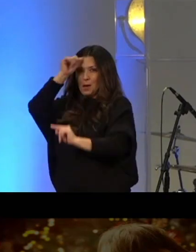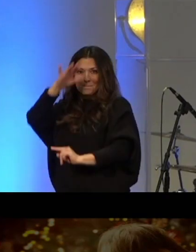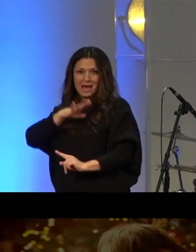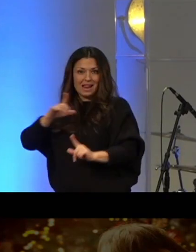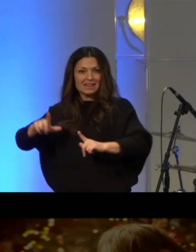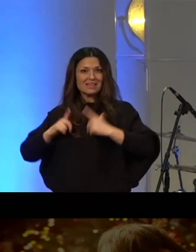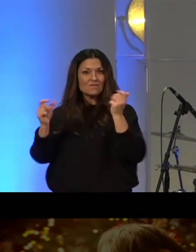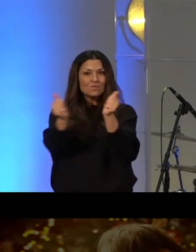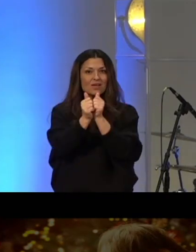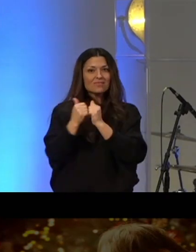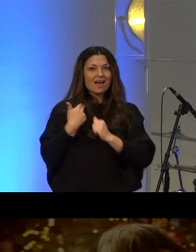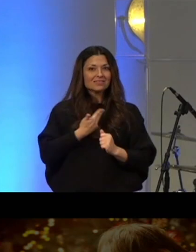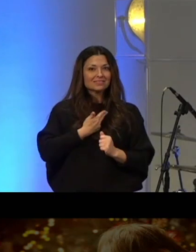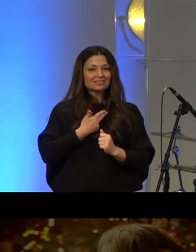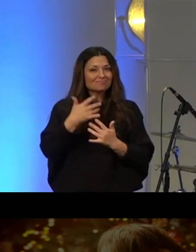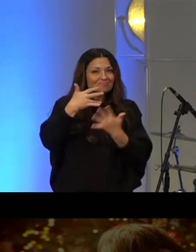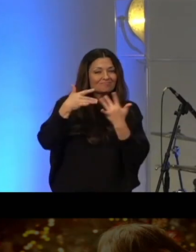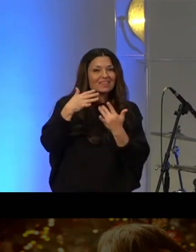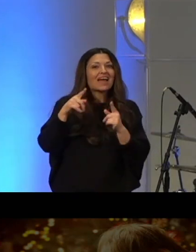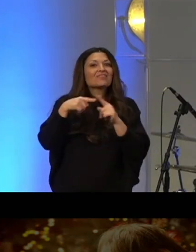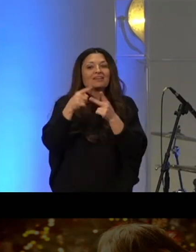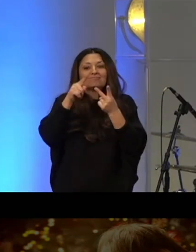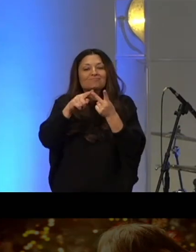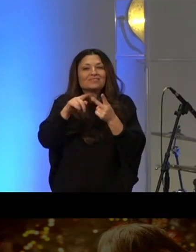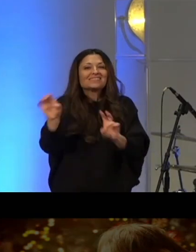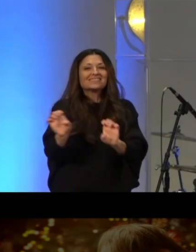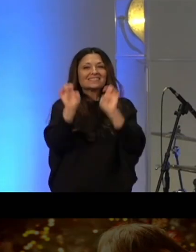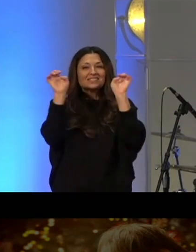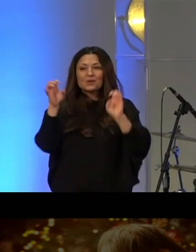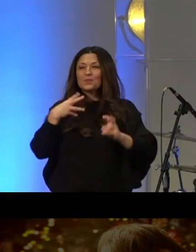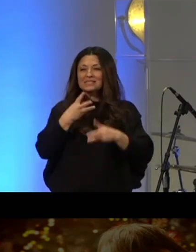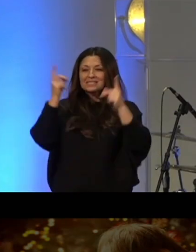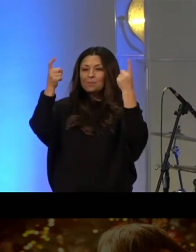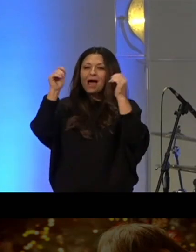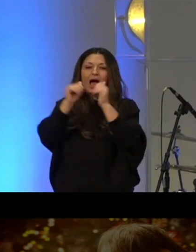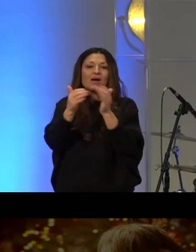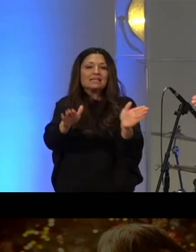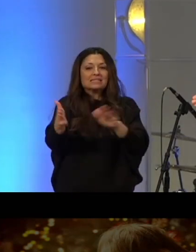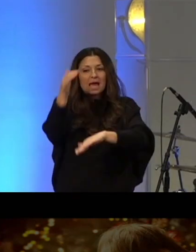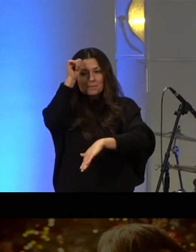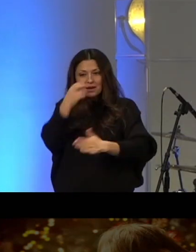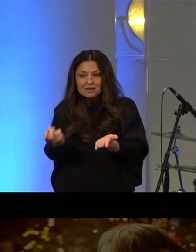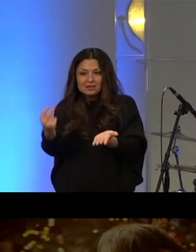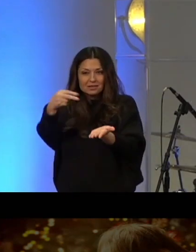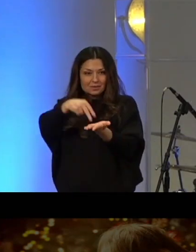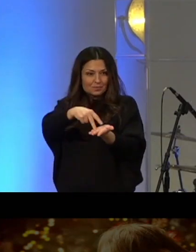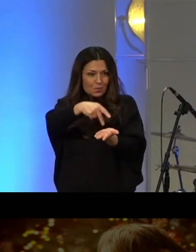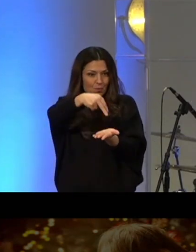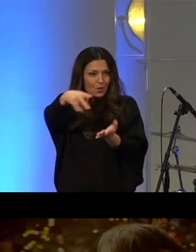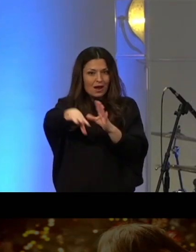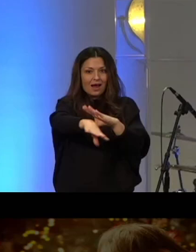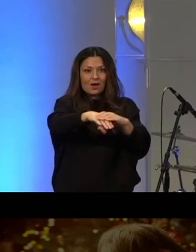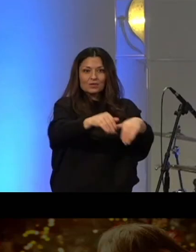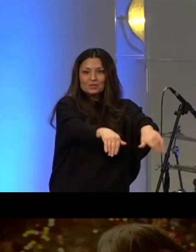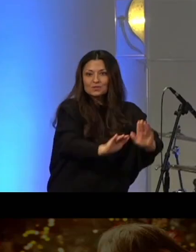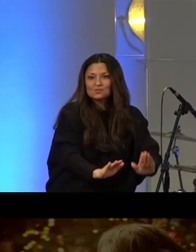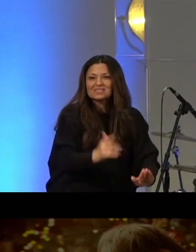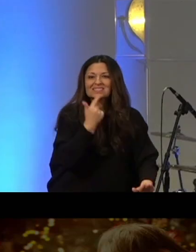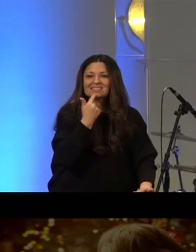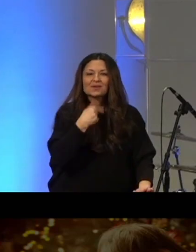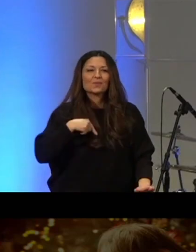that? And then we have Easter. And at Easter, we celebrate how a dead man got up and walked out of the tomb and said, we could